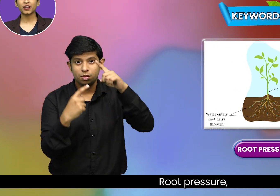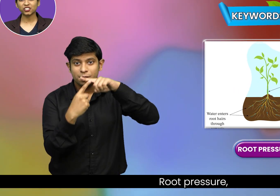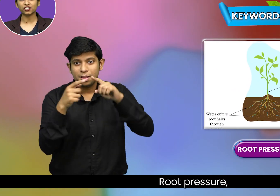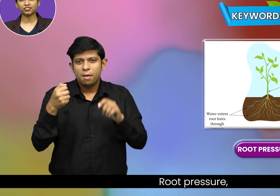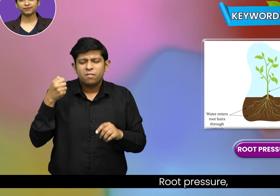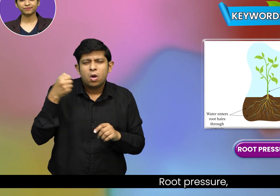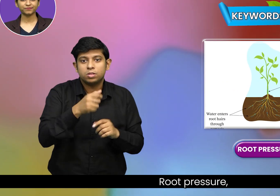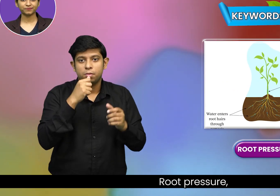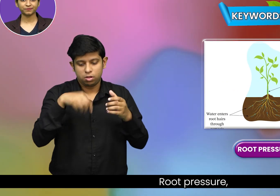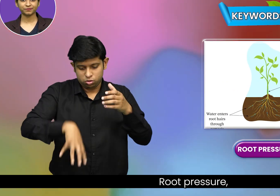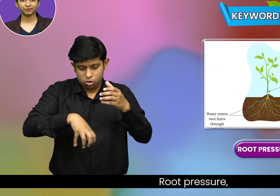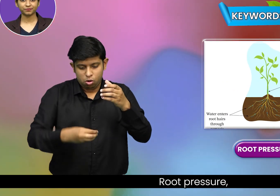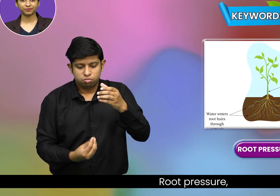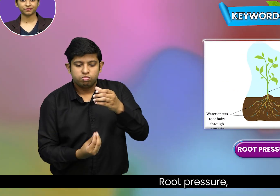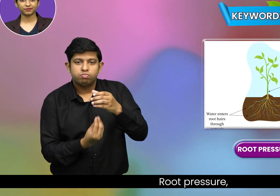root pressure,